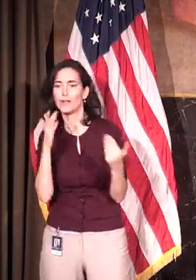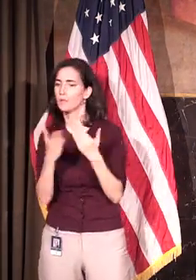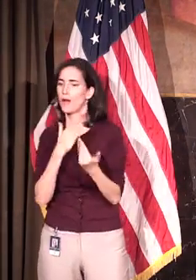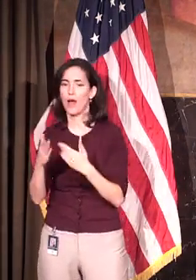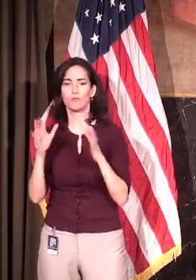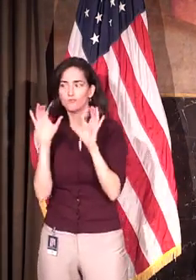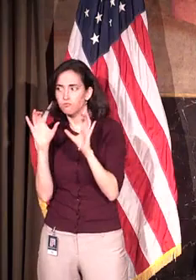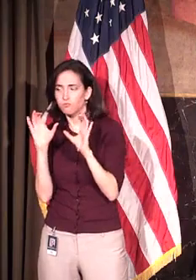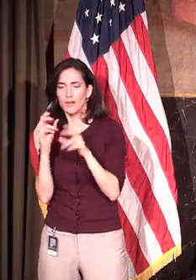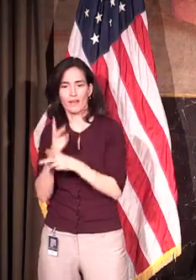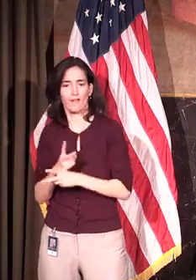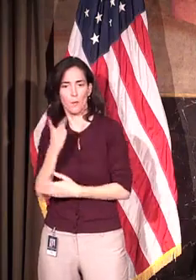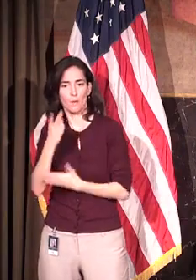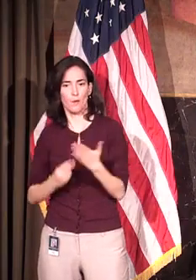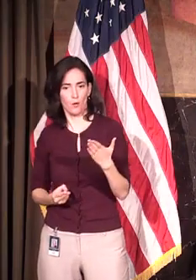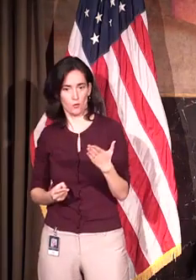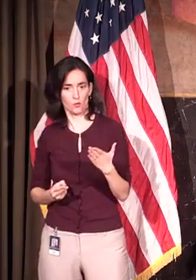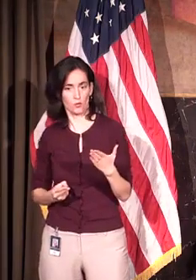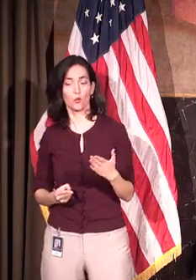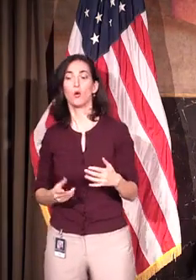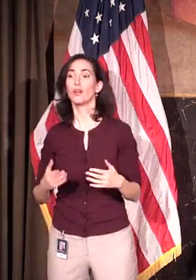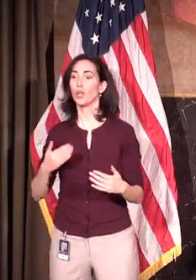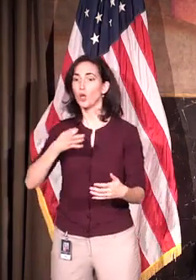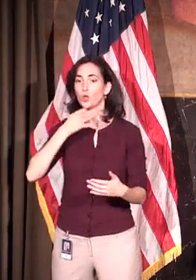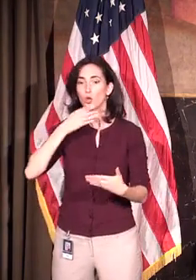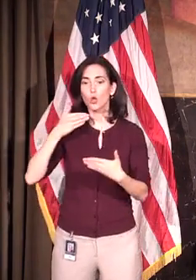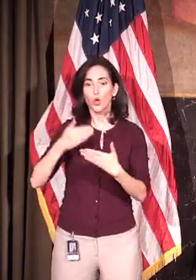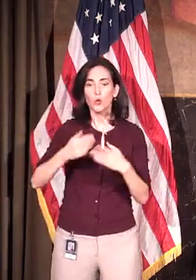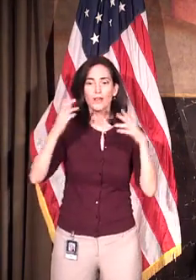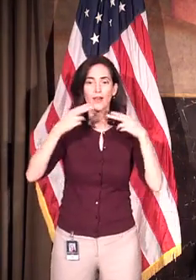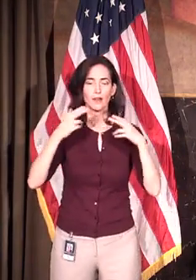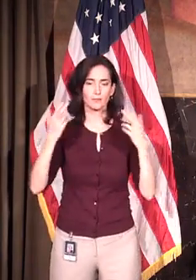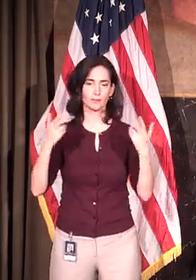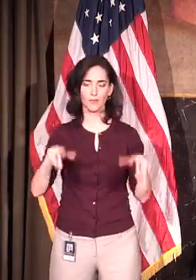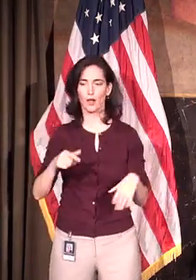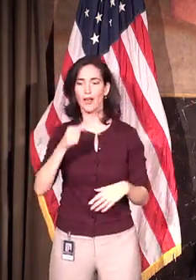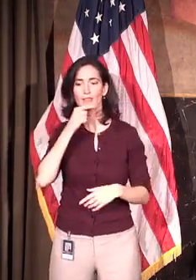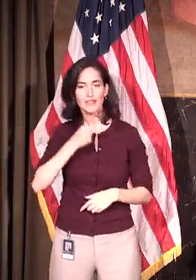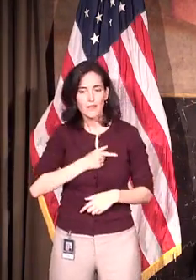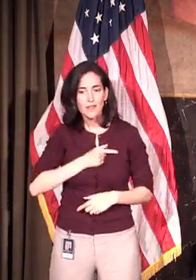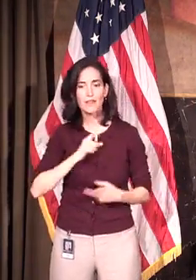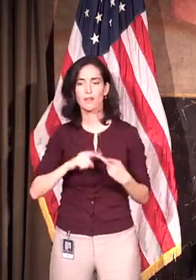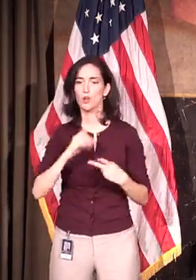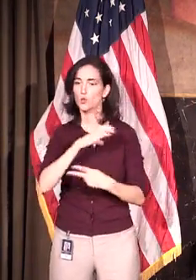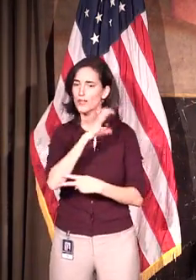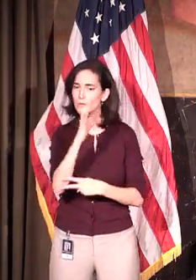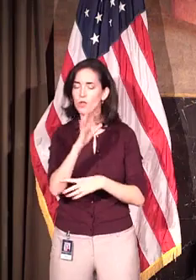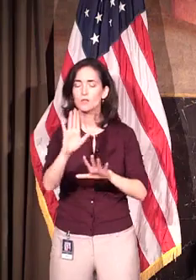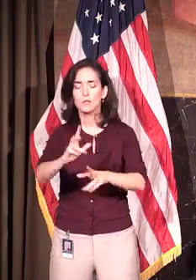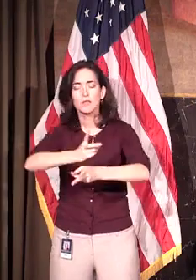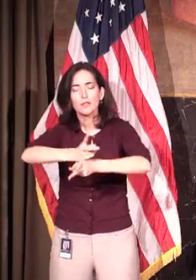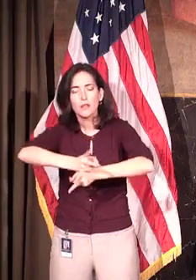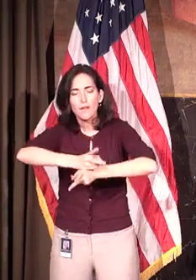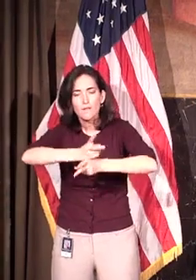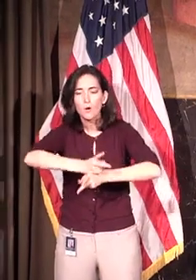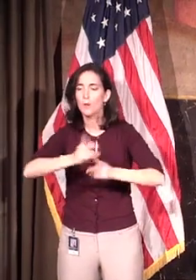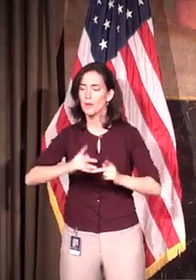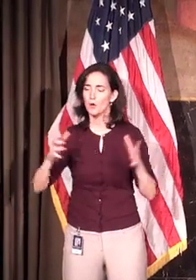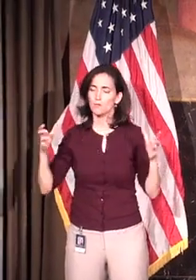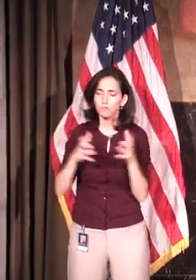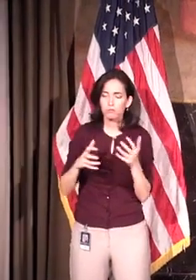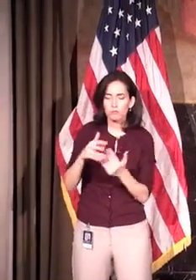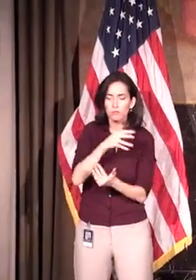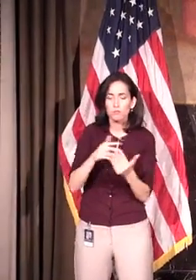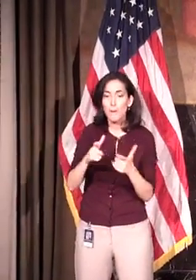and as families go through the motions of what they're going to do, how big or small of a gathering they're going to do, how